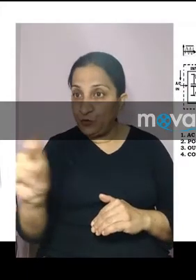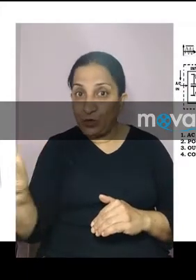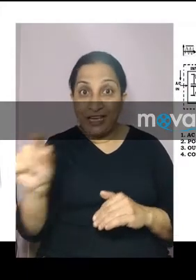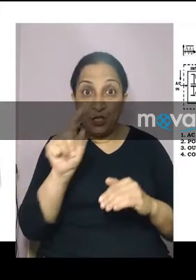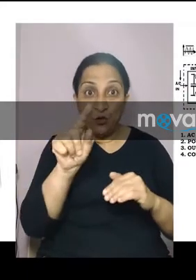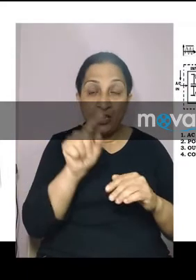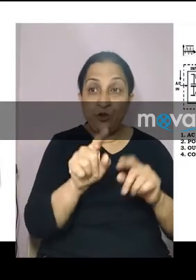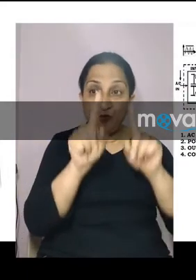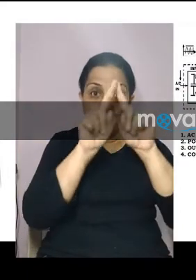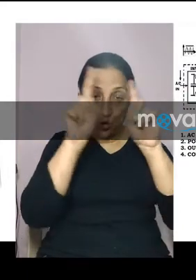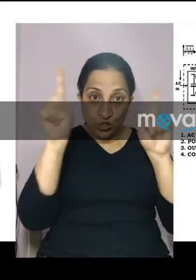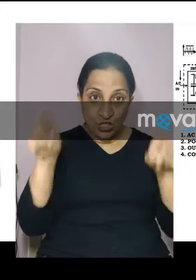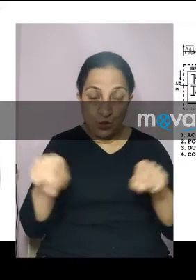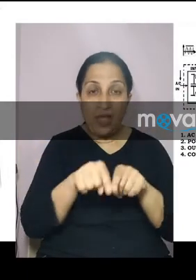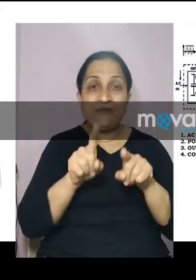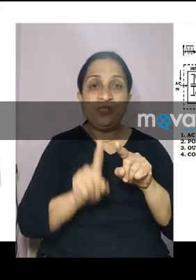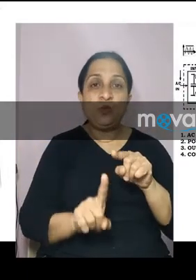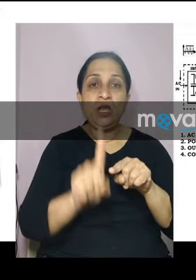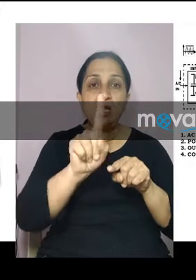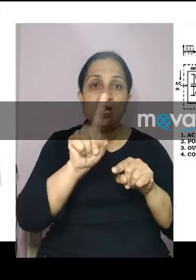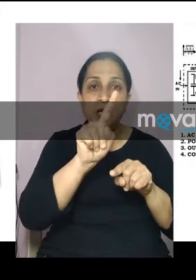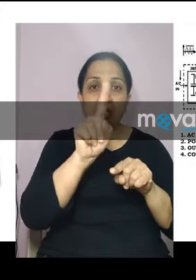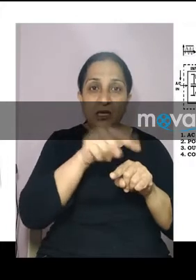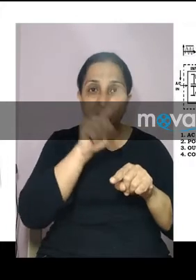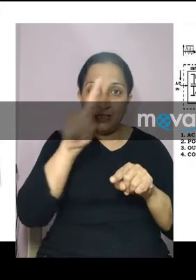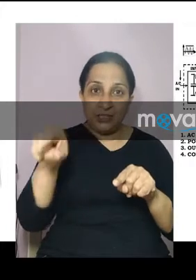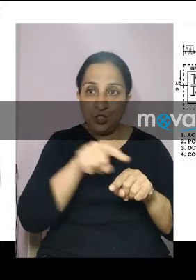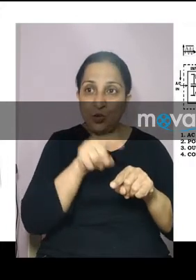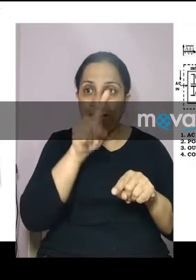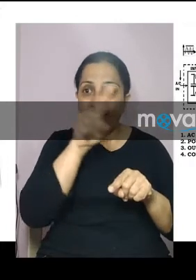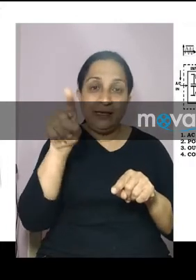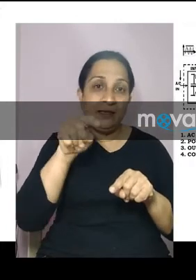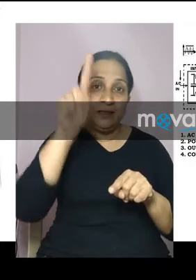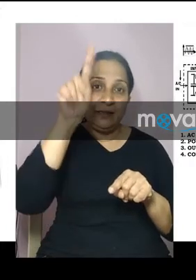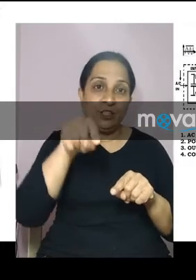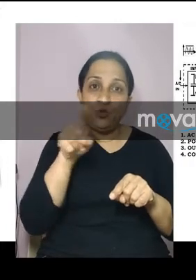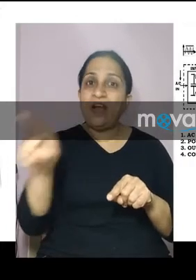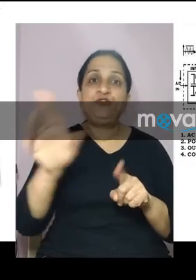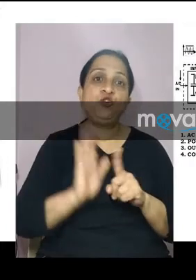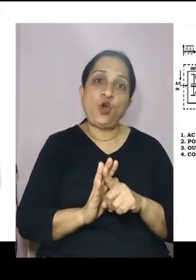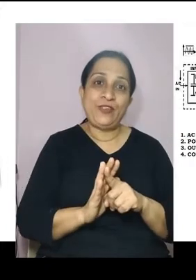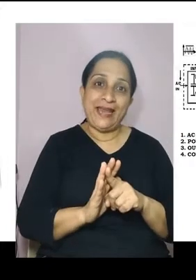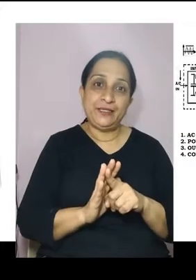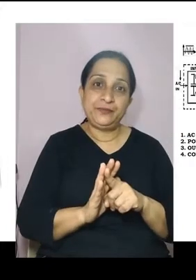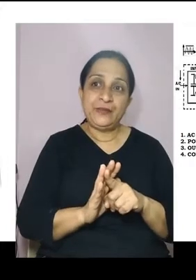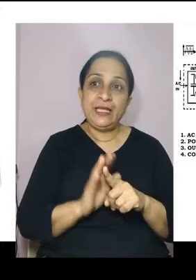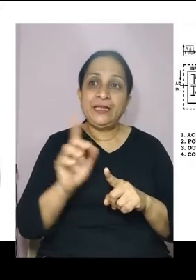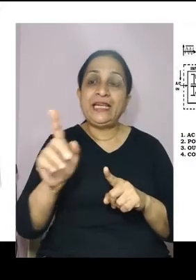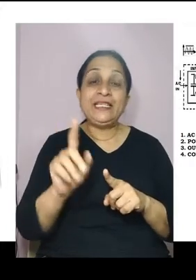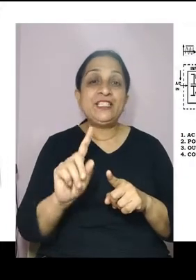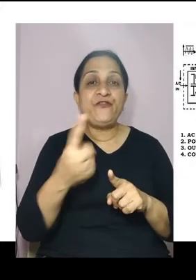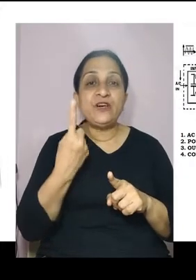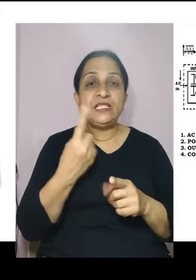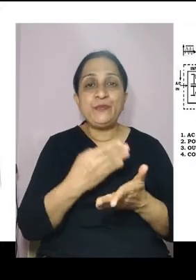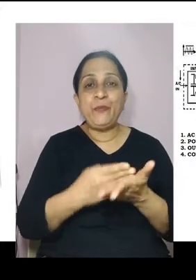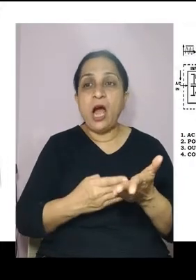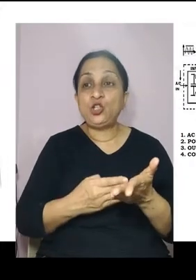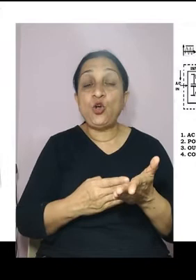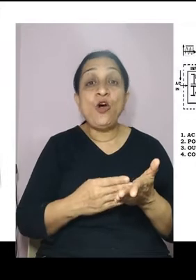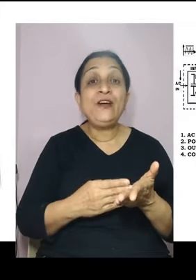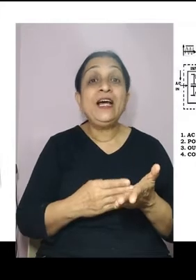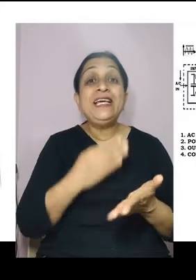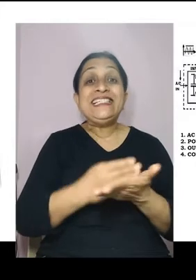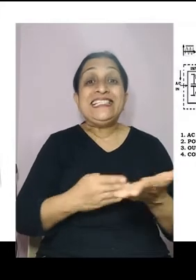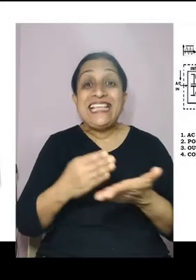amplification. You have to write down and you have to draw the square with one triangle. You have to draw that. That is the first